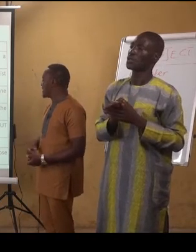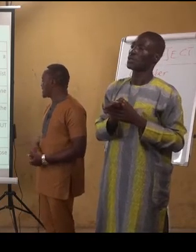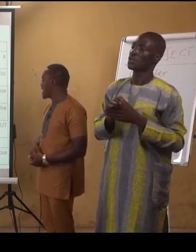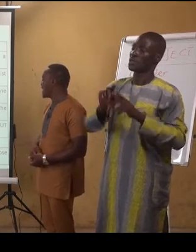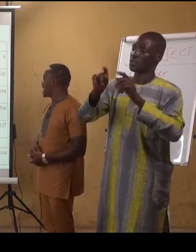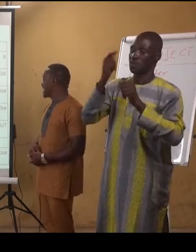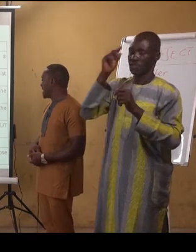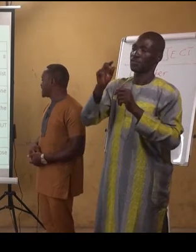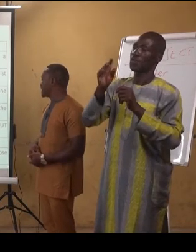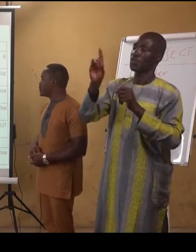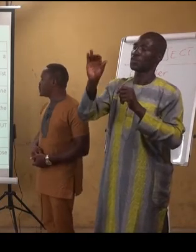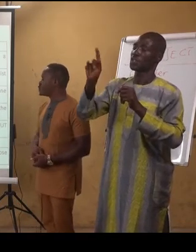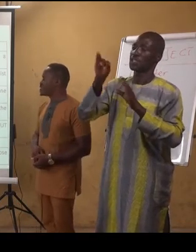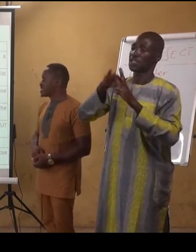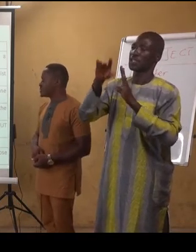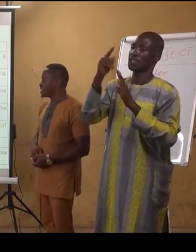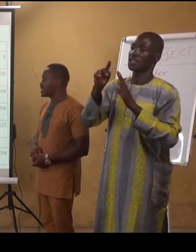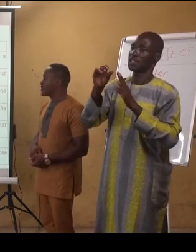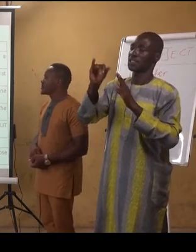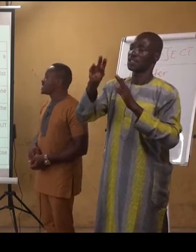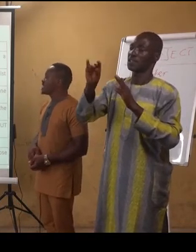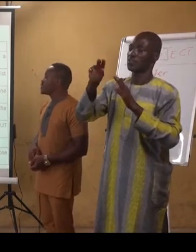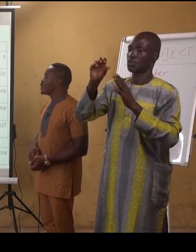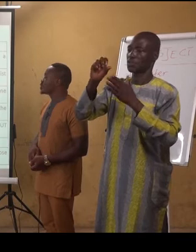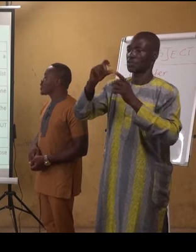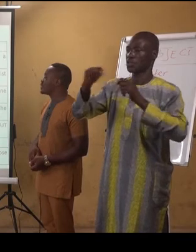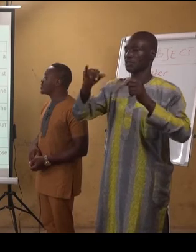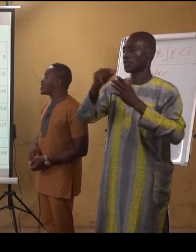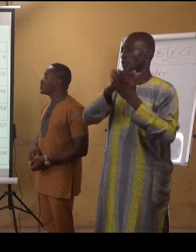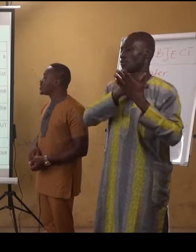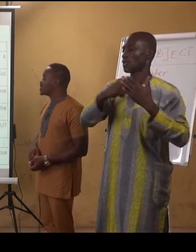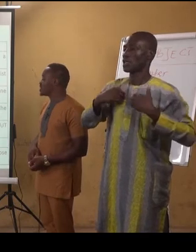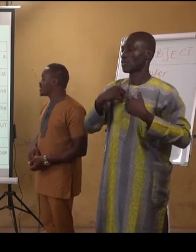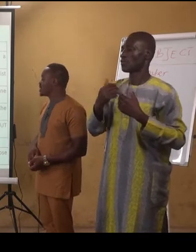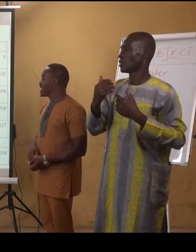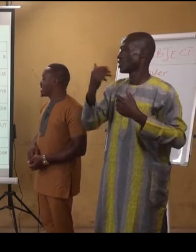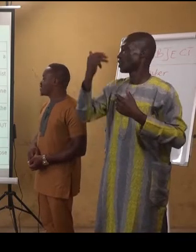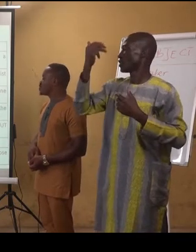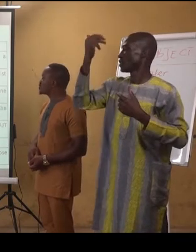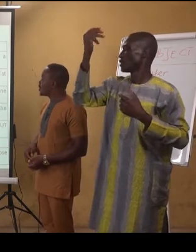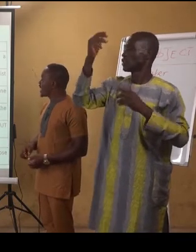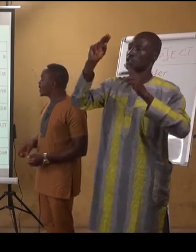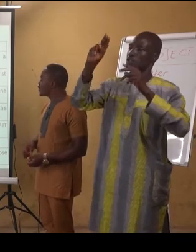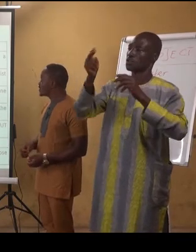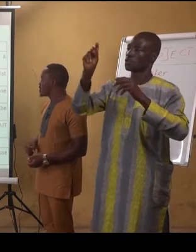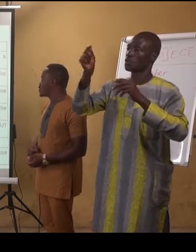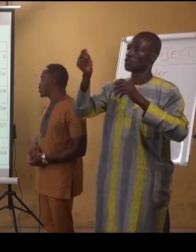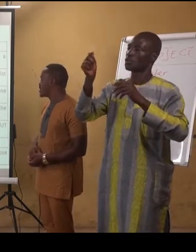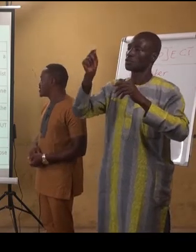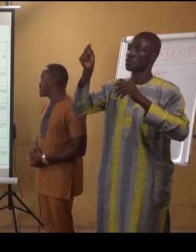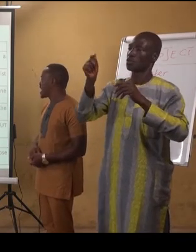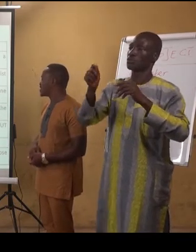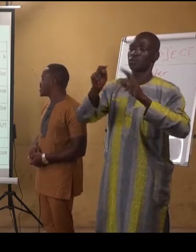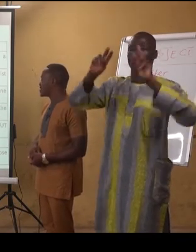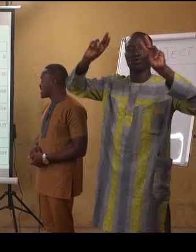for data in the input statement. Then we also have the double quotation. It's used for enclosing